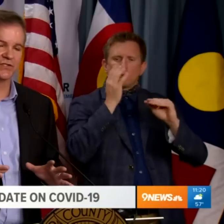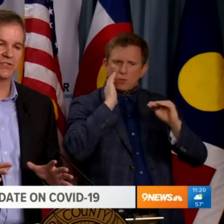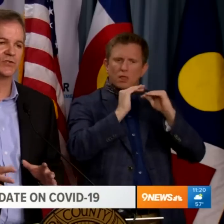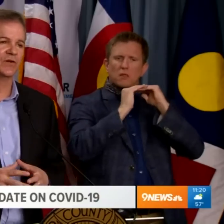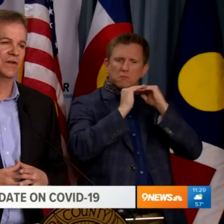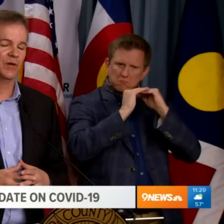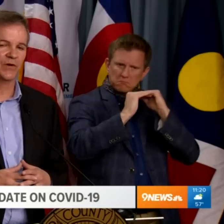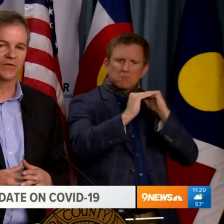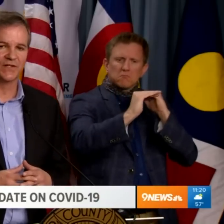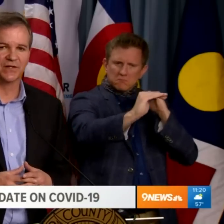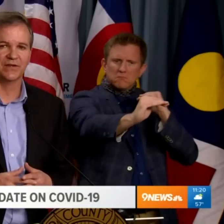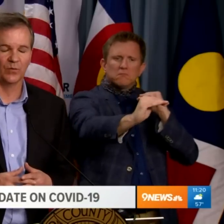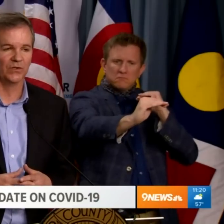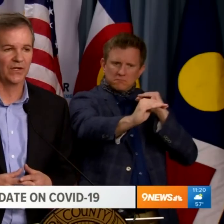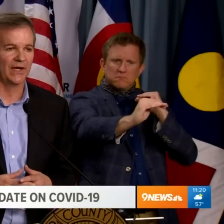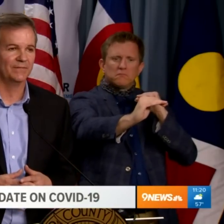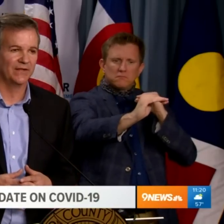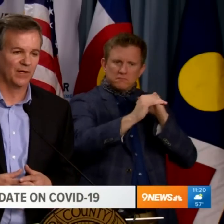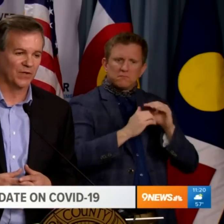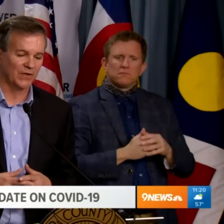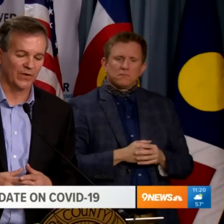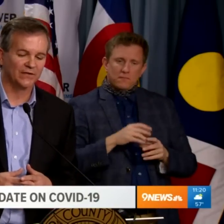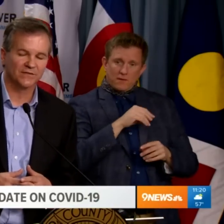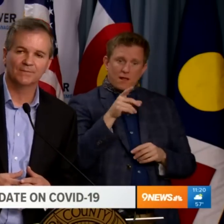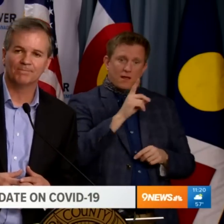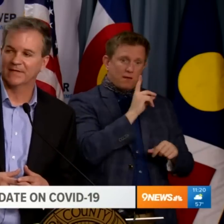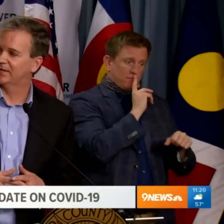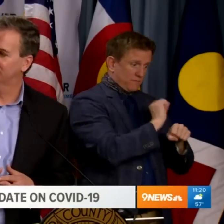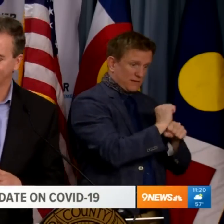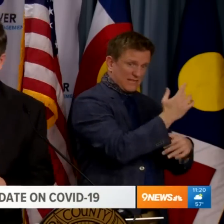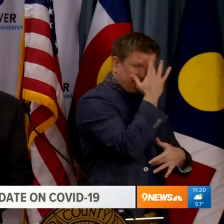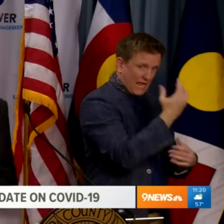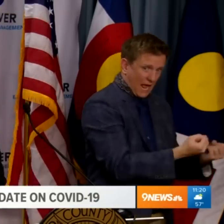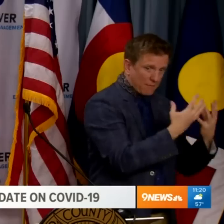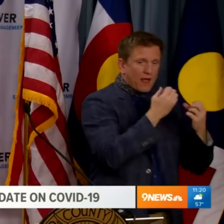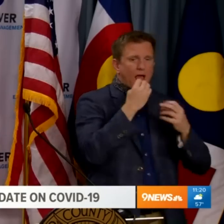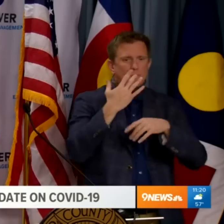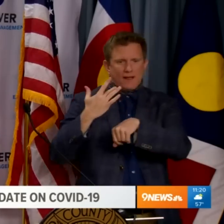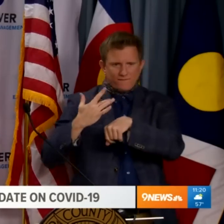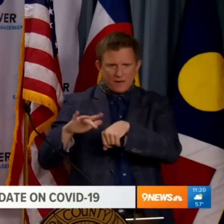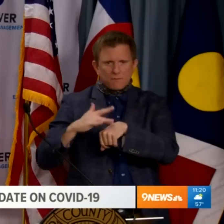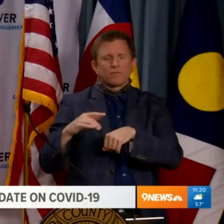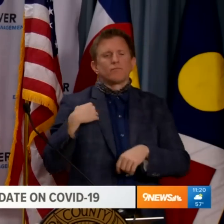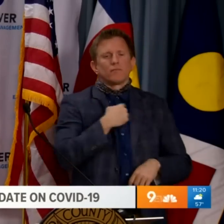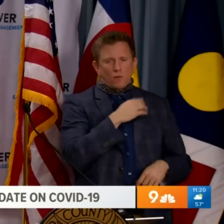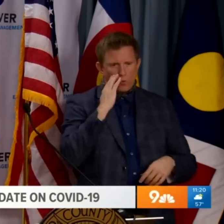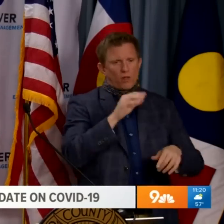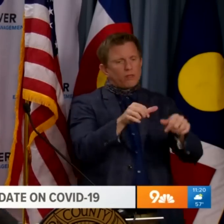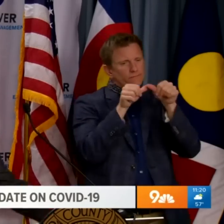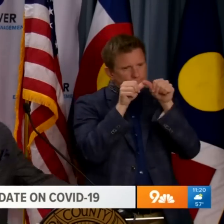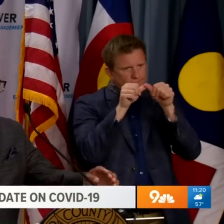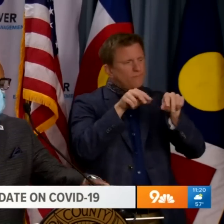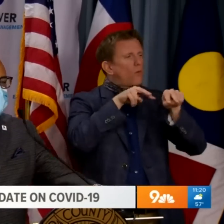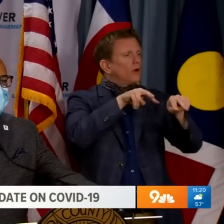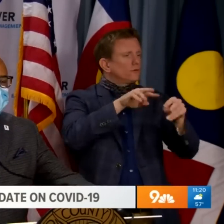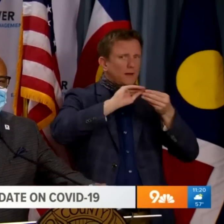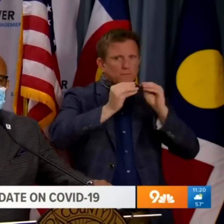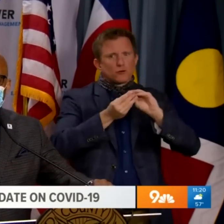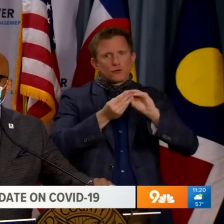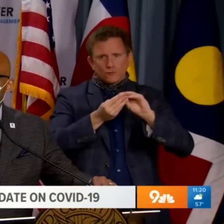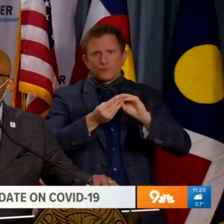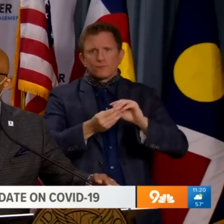to wear those when you can. It's strongly encouraged, and it's a requirement for essential businesses, for personnel and essential businesses. So